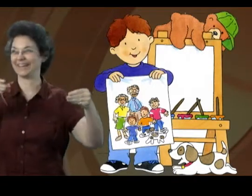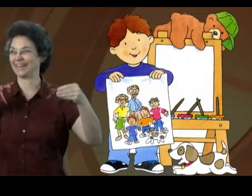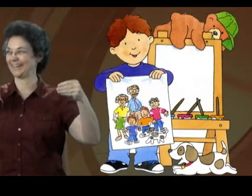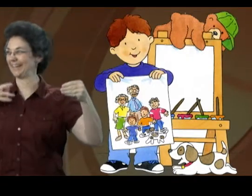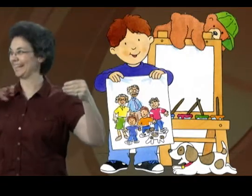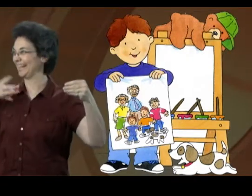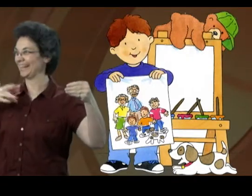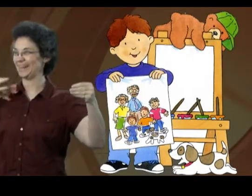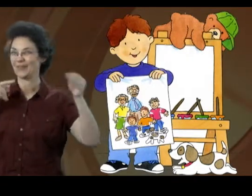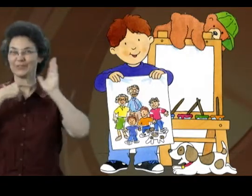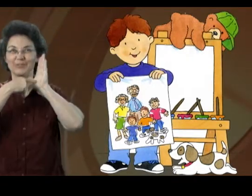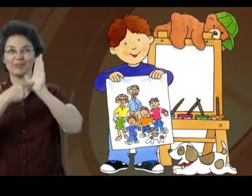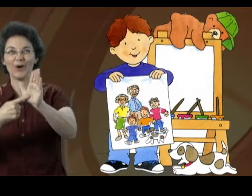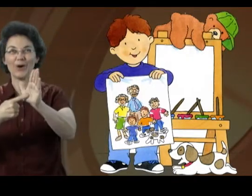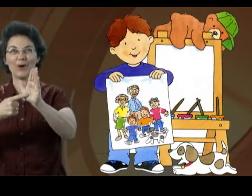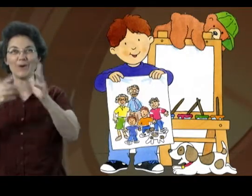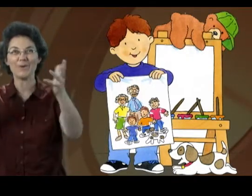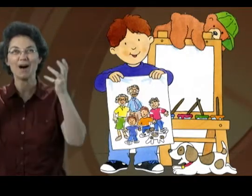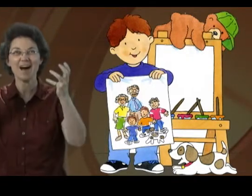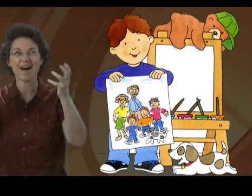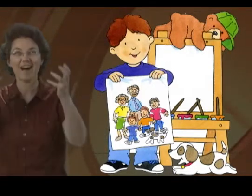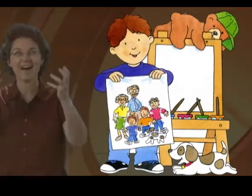He could hardly wait to show it to them.